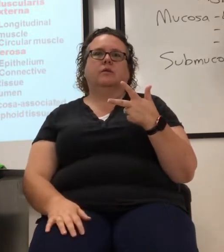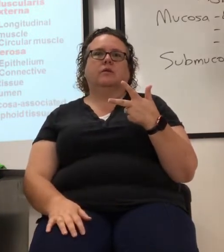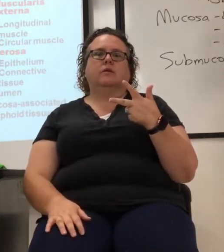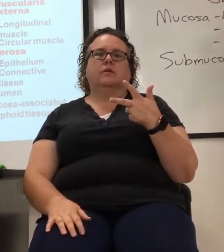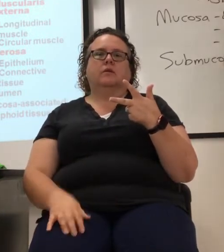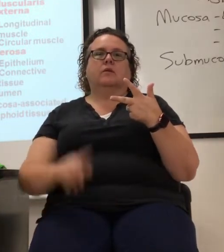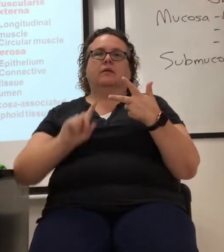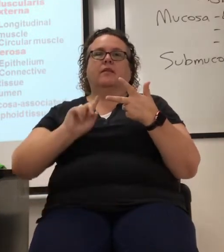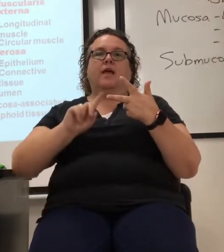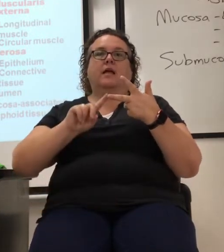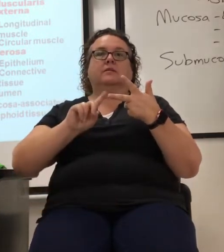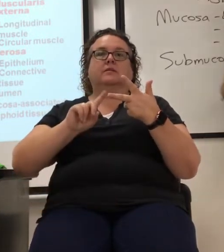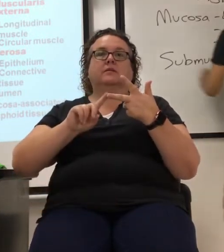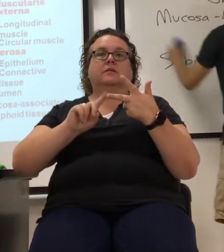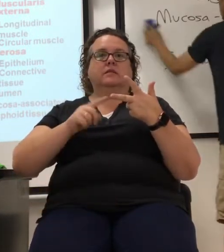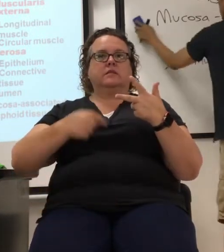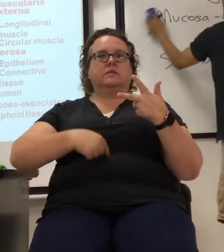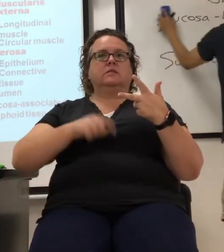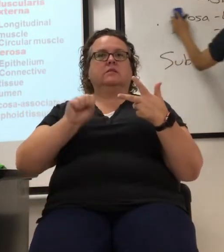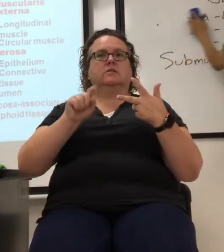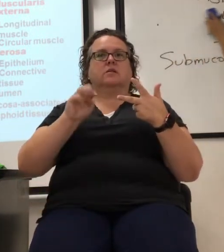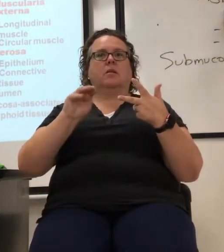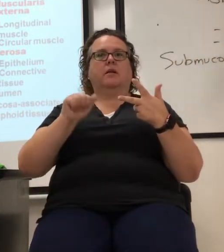And that's stomach only.